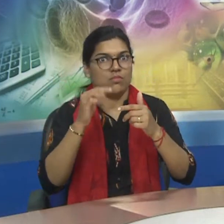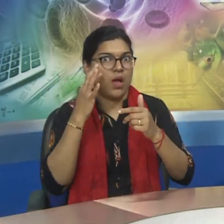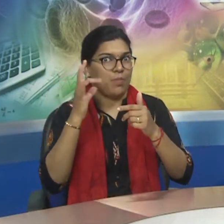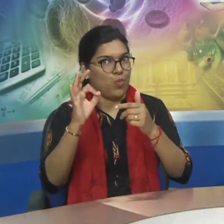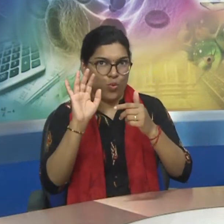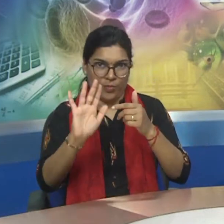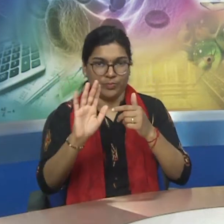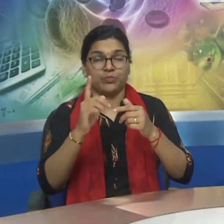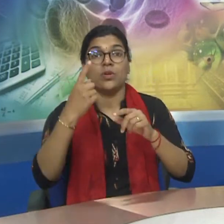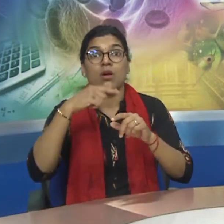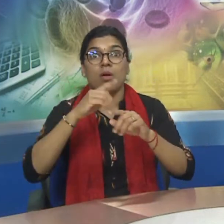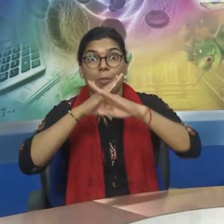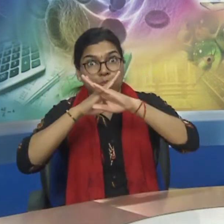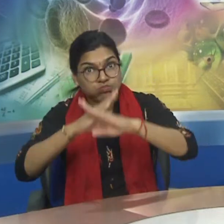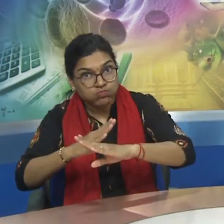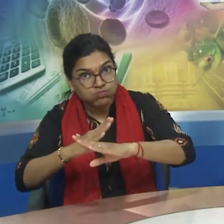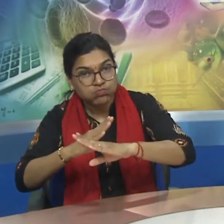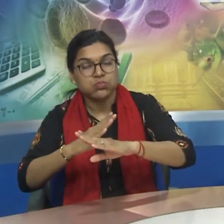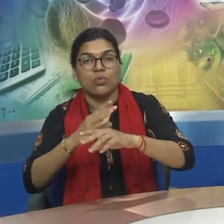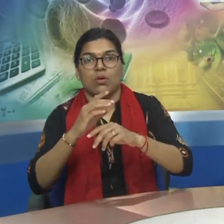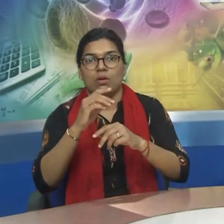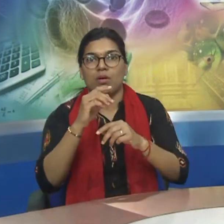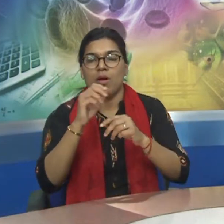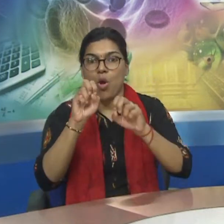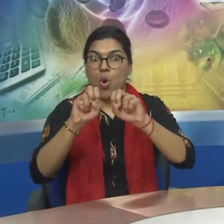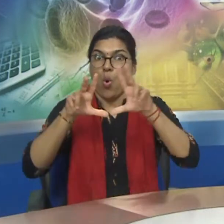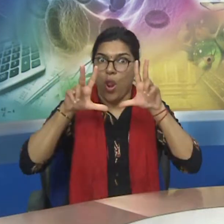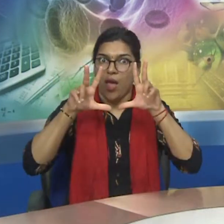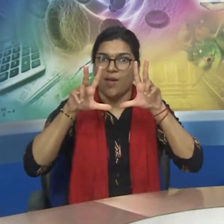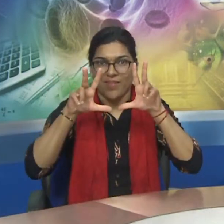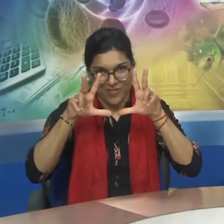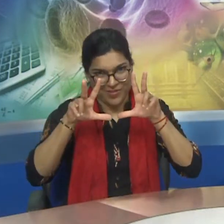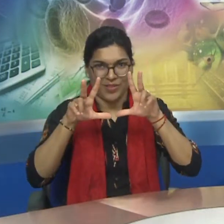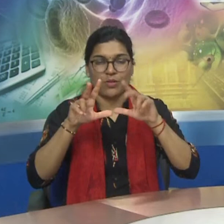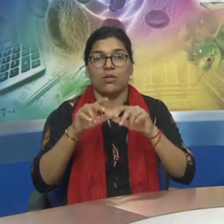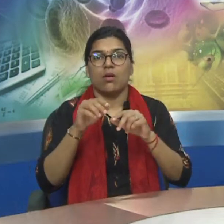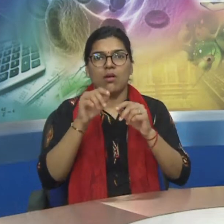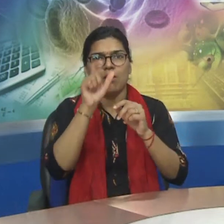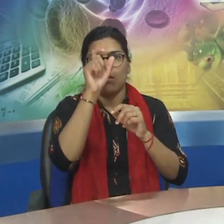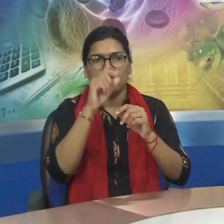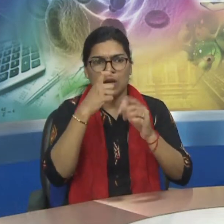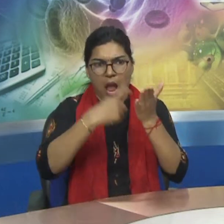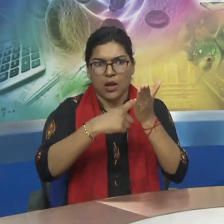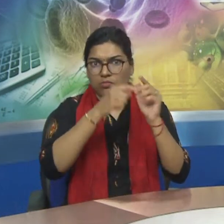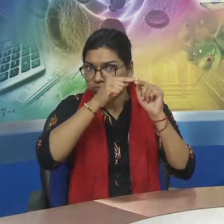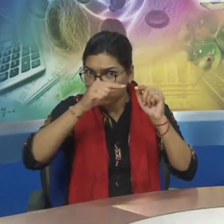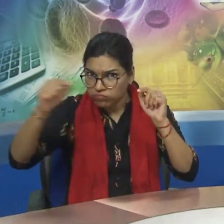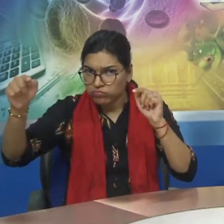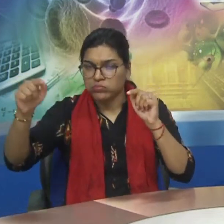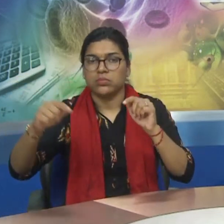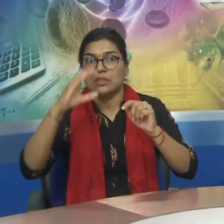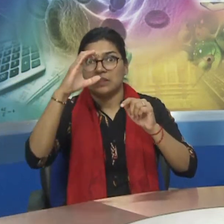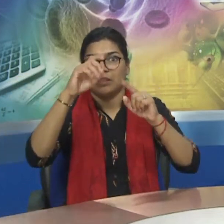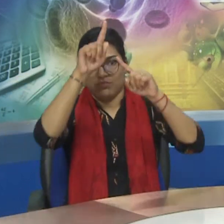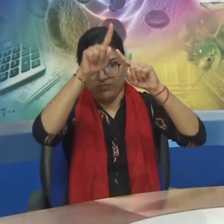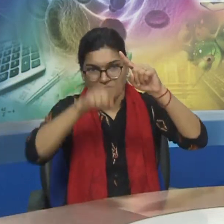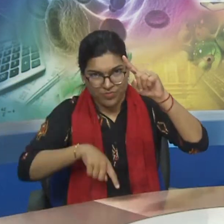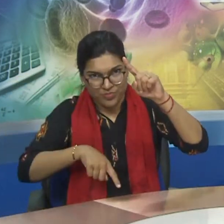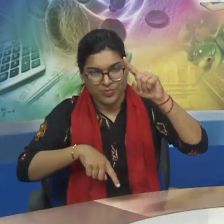spreadsheet. We also discussed about how to hide or freeze any row, any